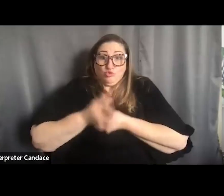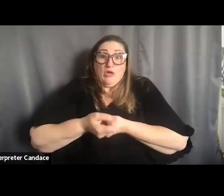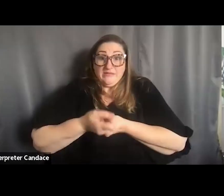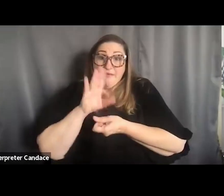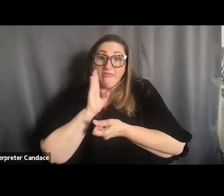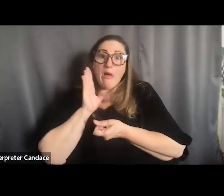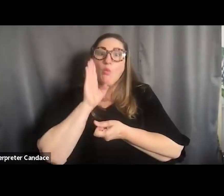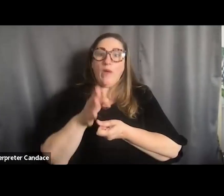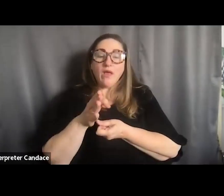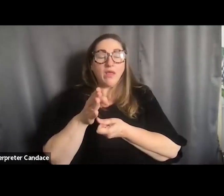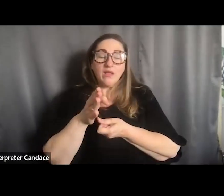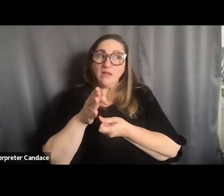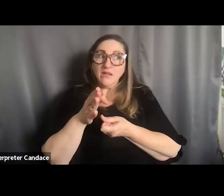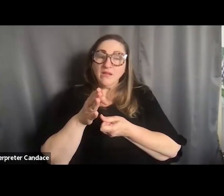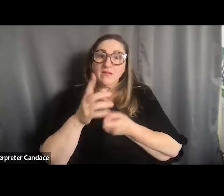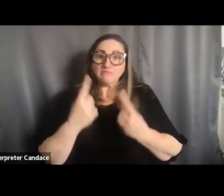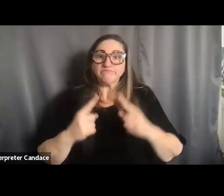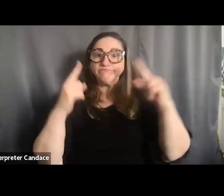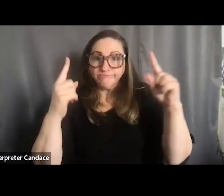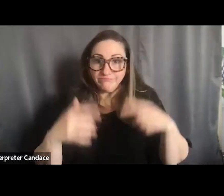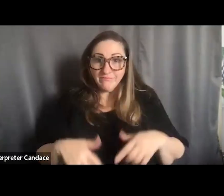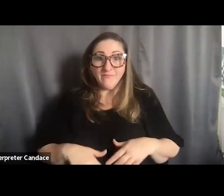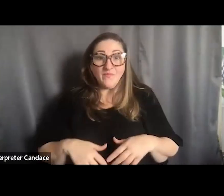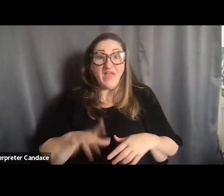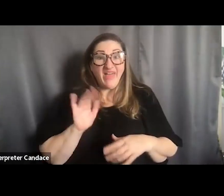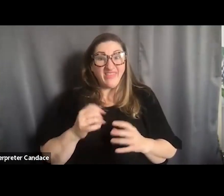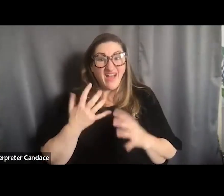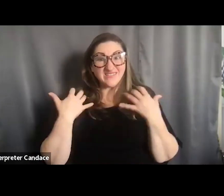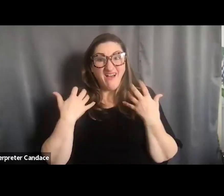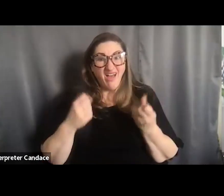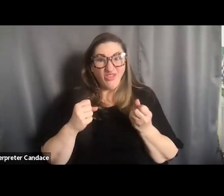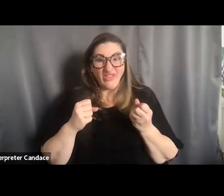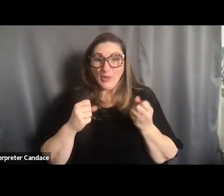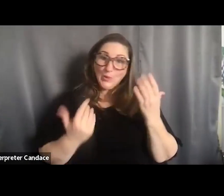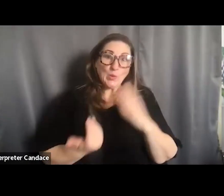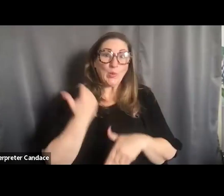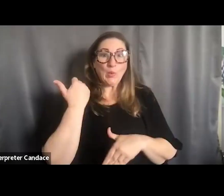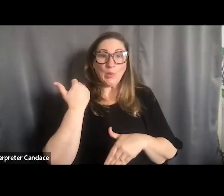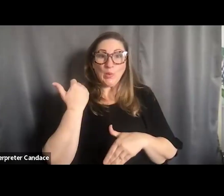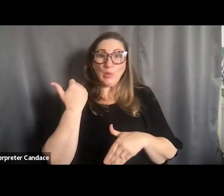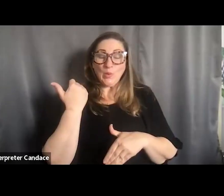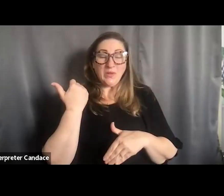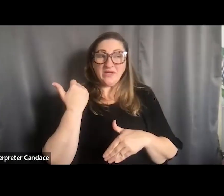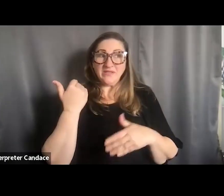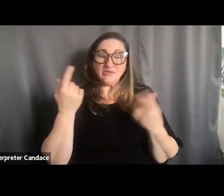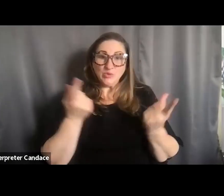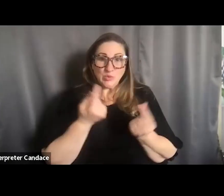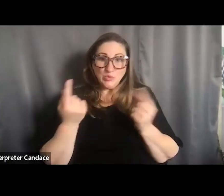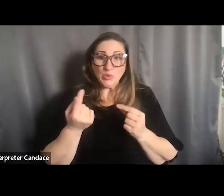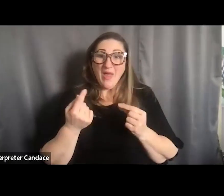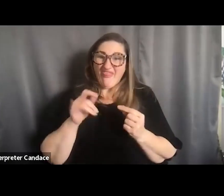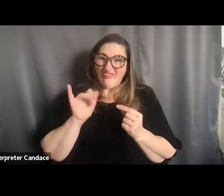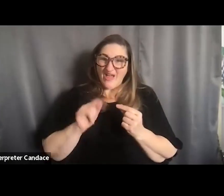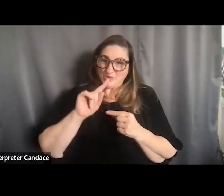healthy disruption. It's a necessary disruption, and really the only one that galvanizes